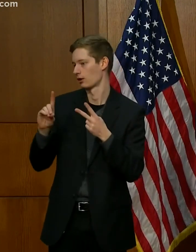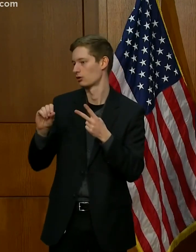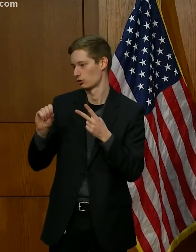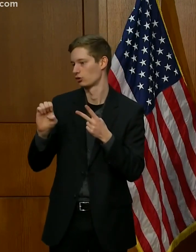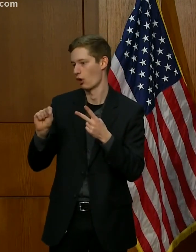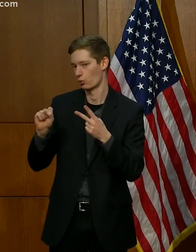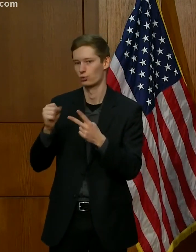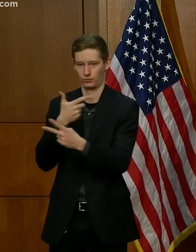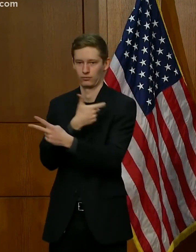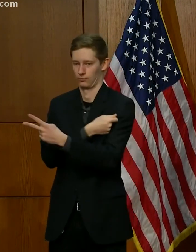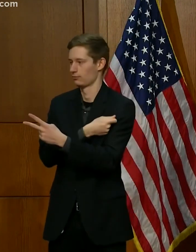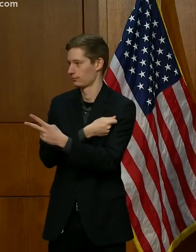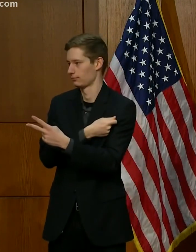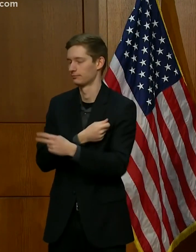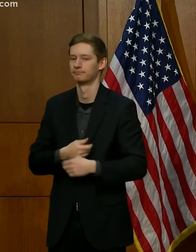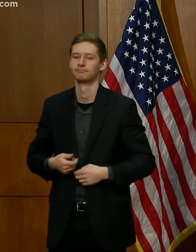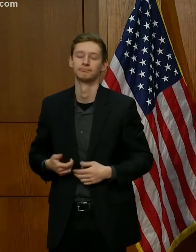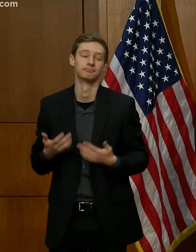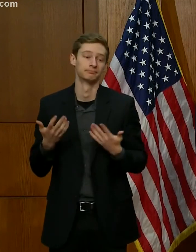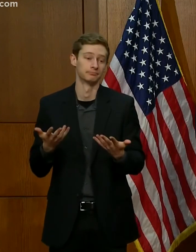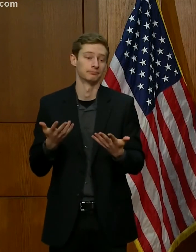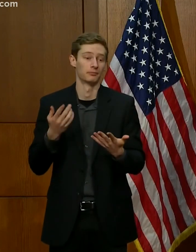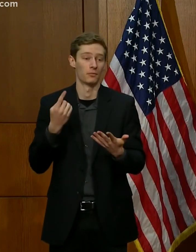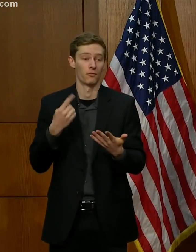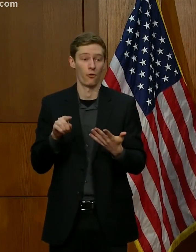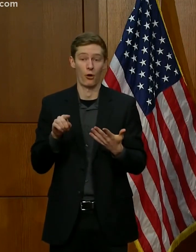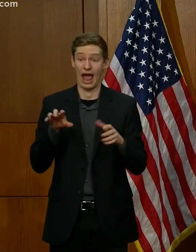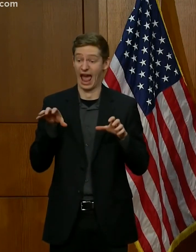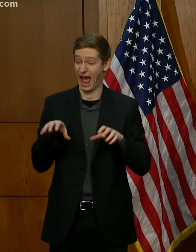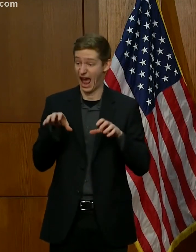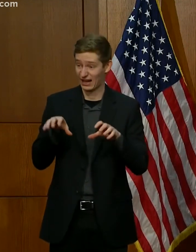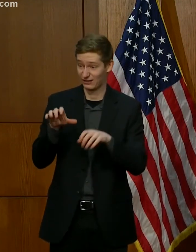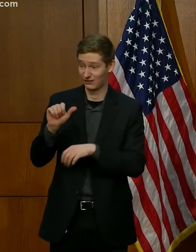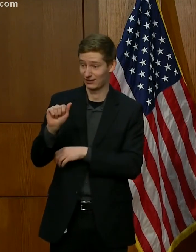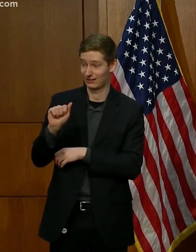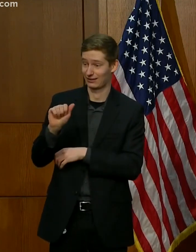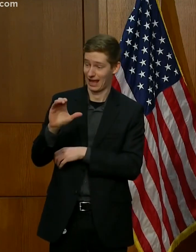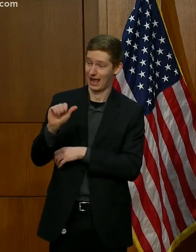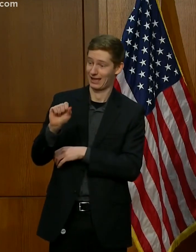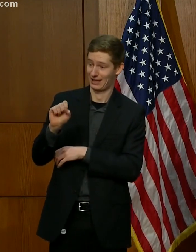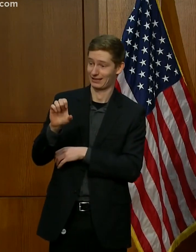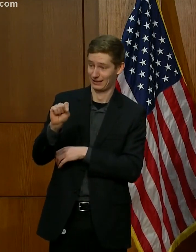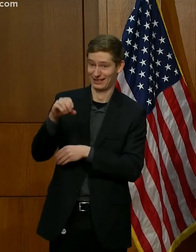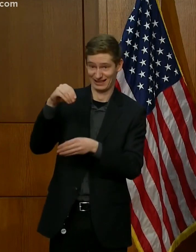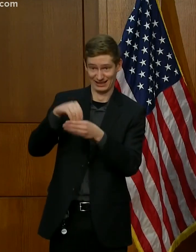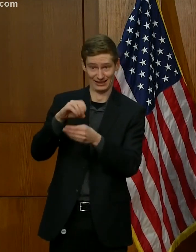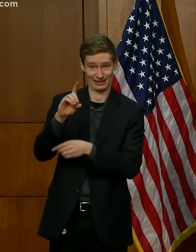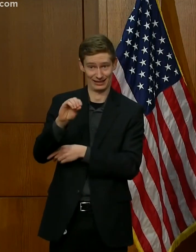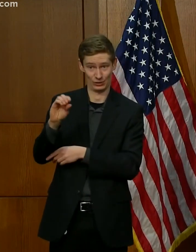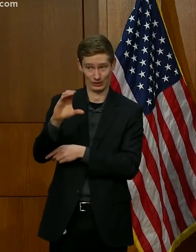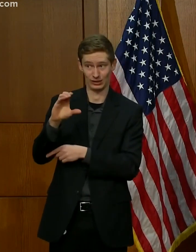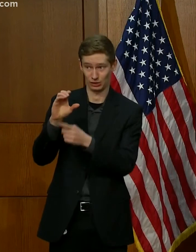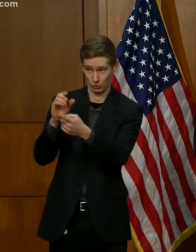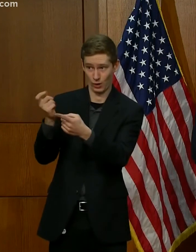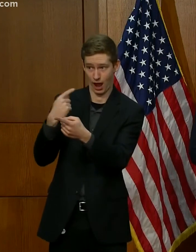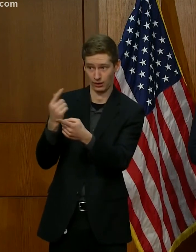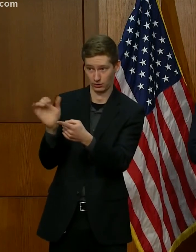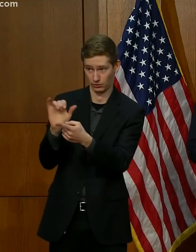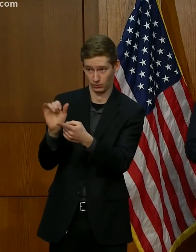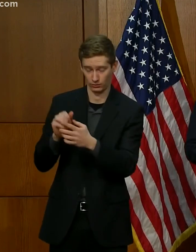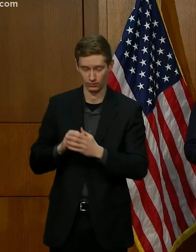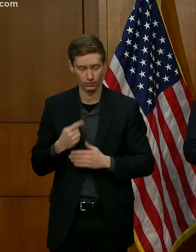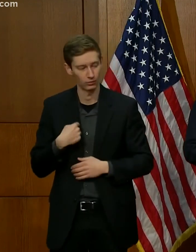And in terms of active cases at DOC, I believe you asked about that as well. We